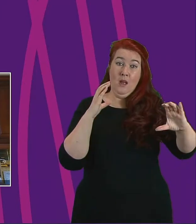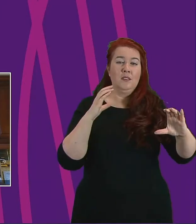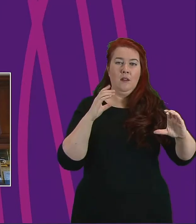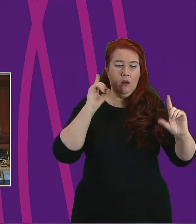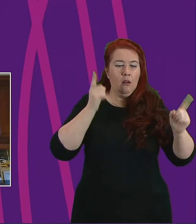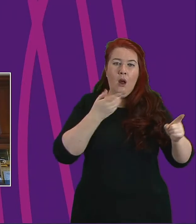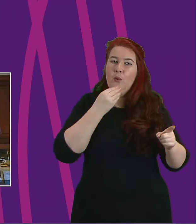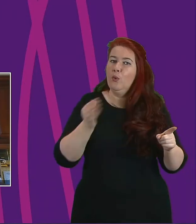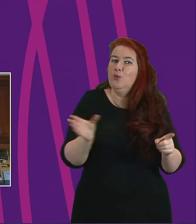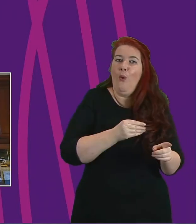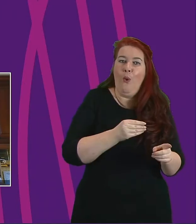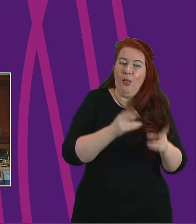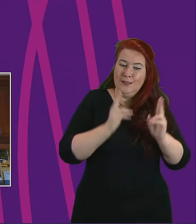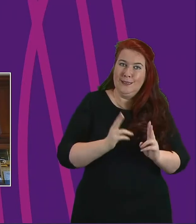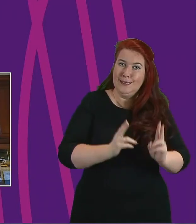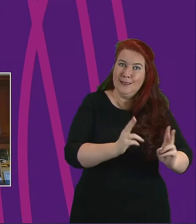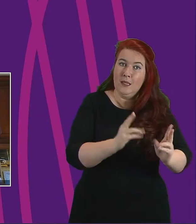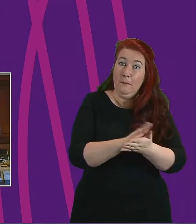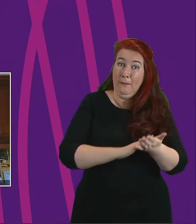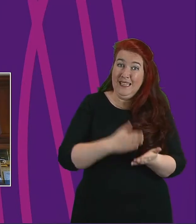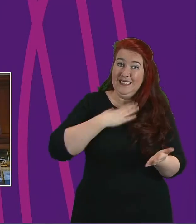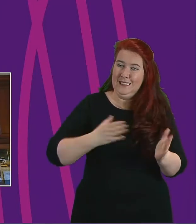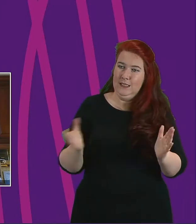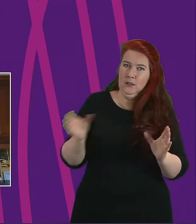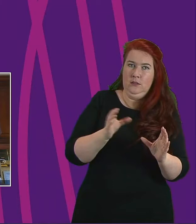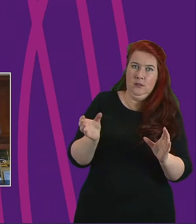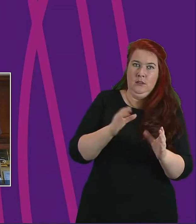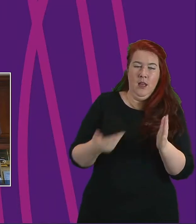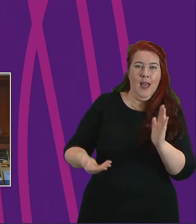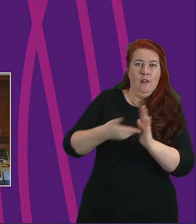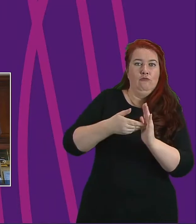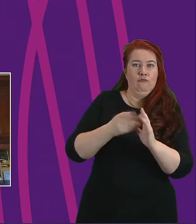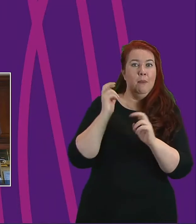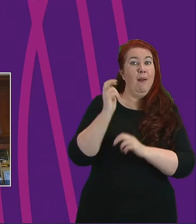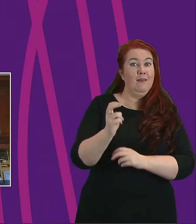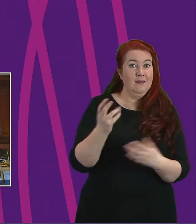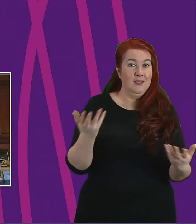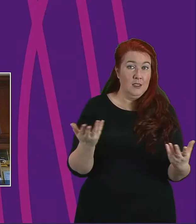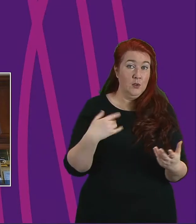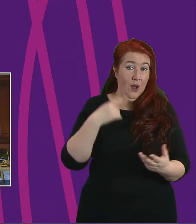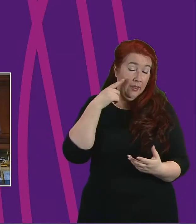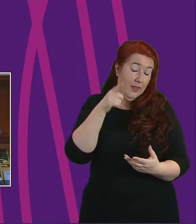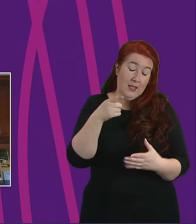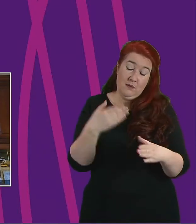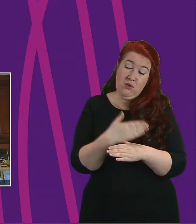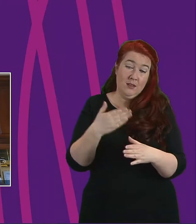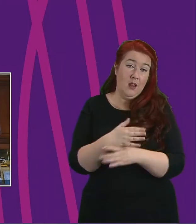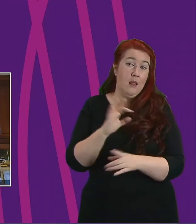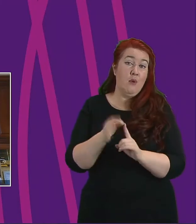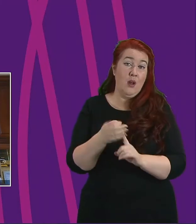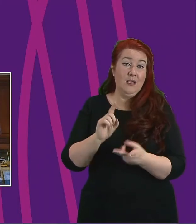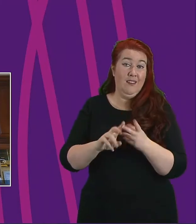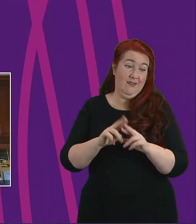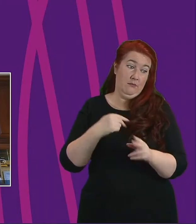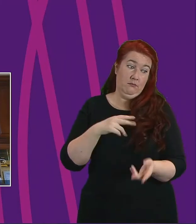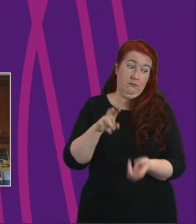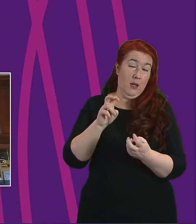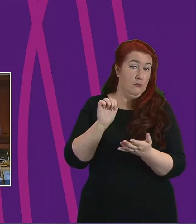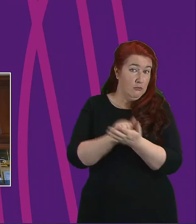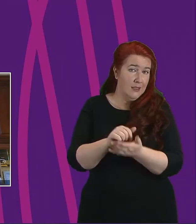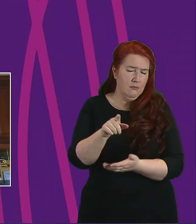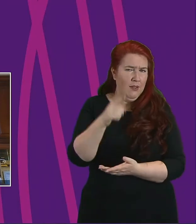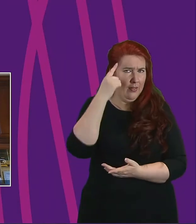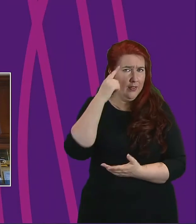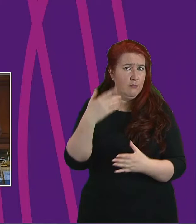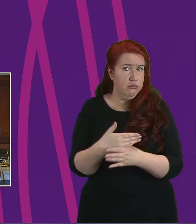that more buses will be required. So I think Mr. Finney has made a very practical point, if I have interpreted correctly,